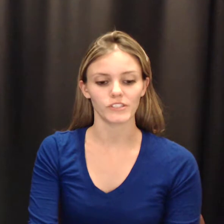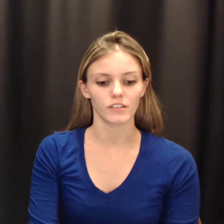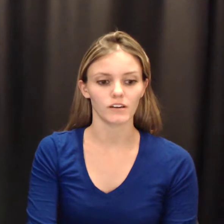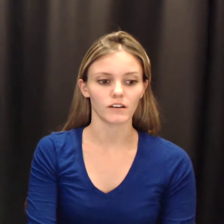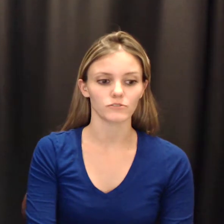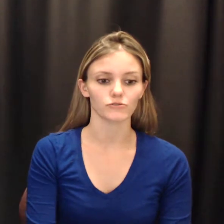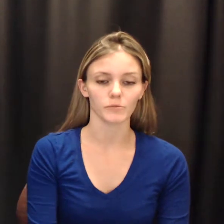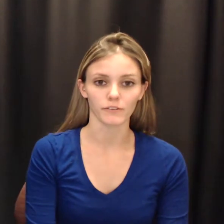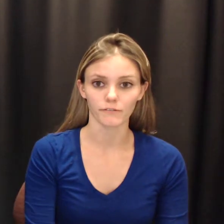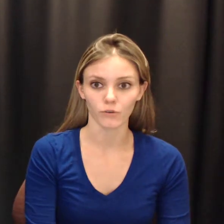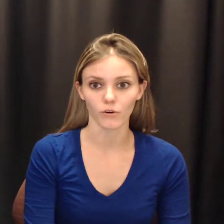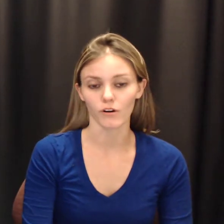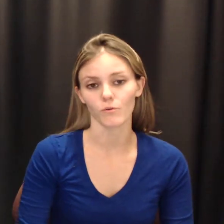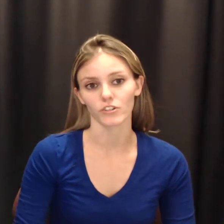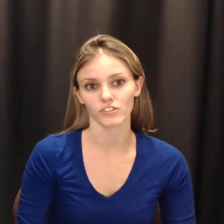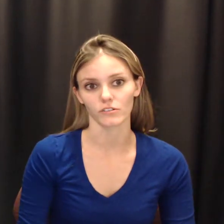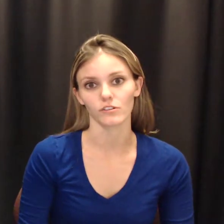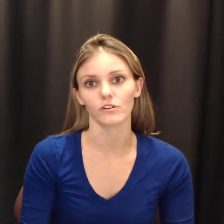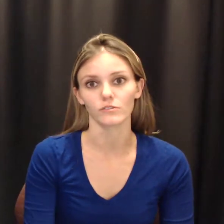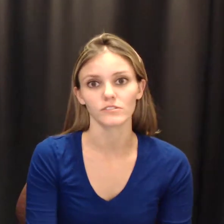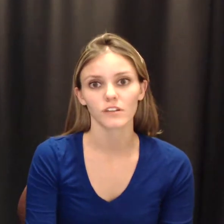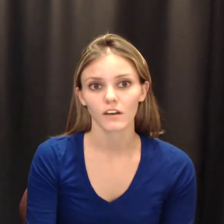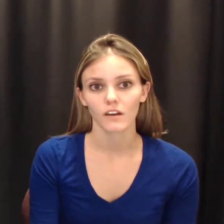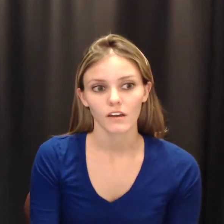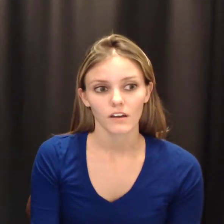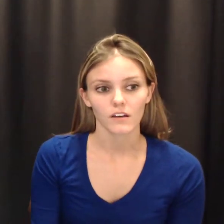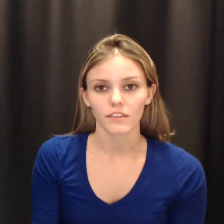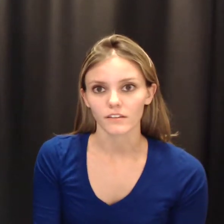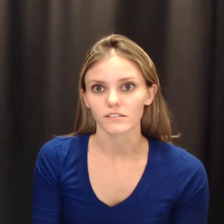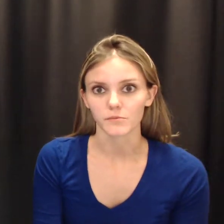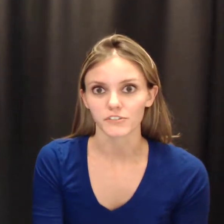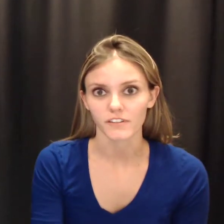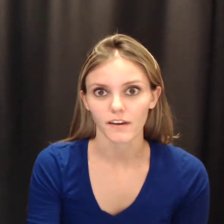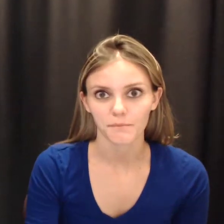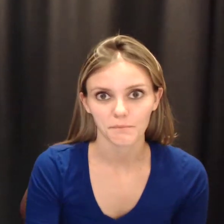included scrubbing the floor, washing the clothes, things similar to that.